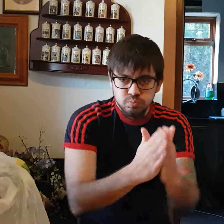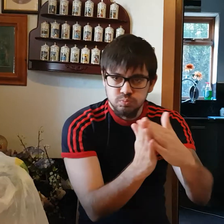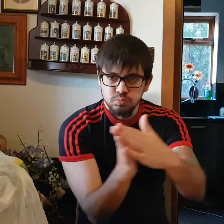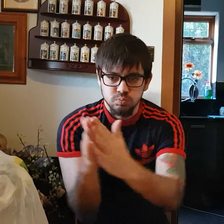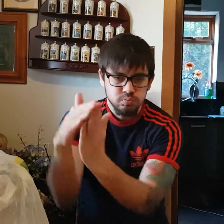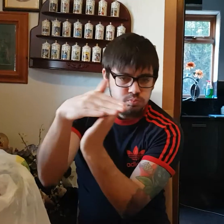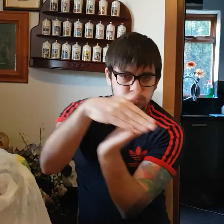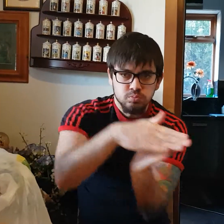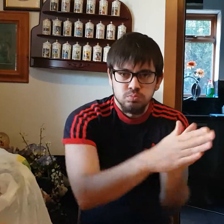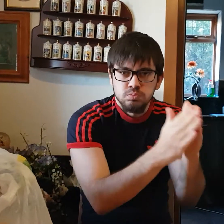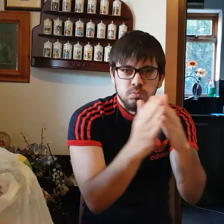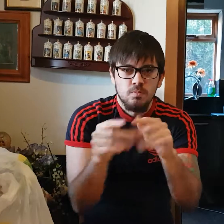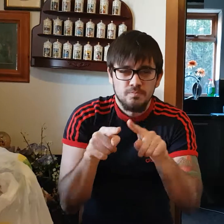I took 6 boats.